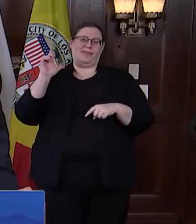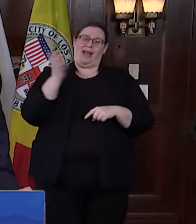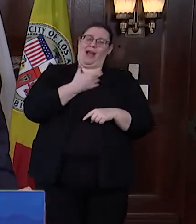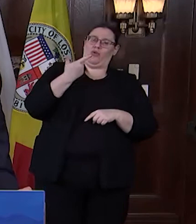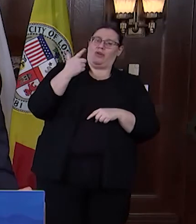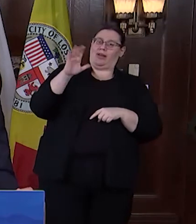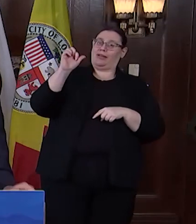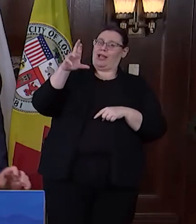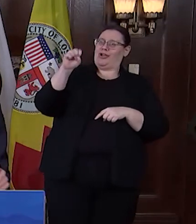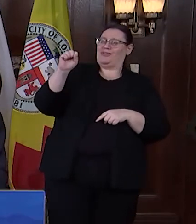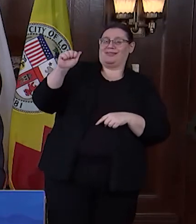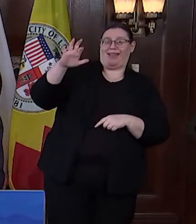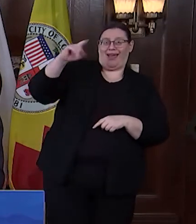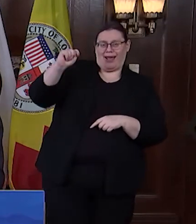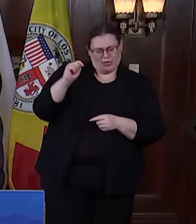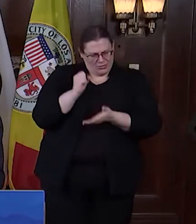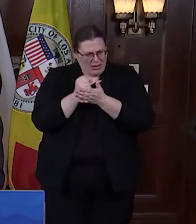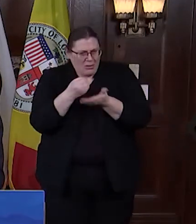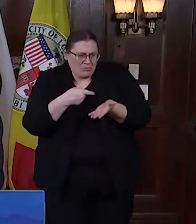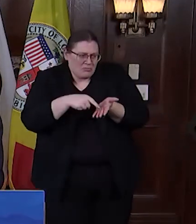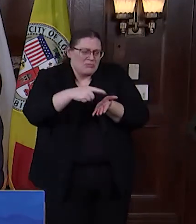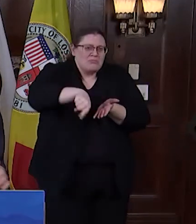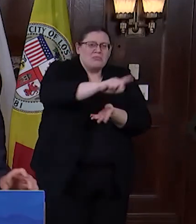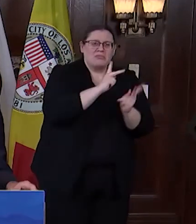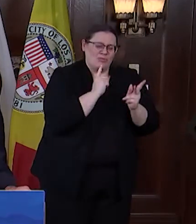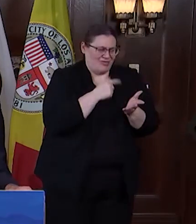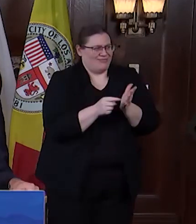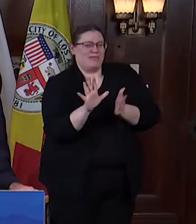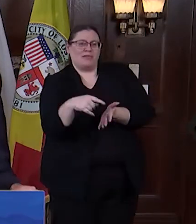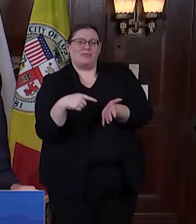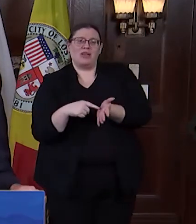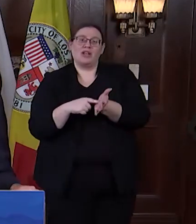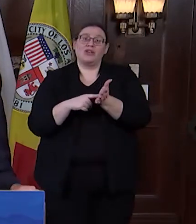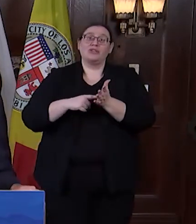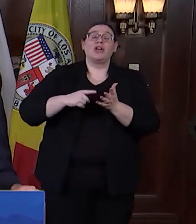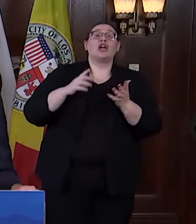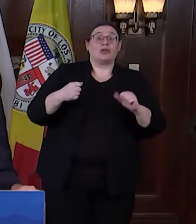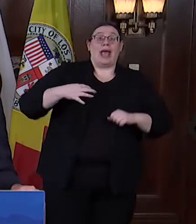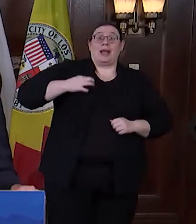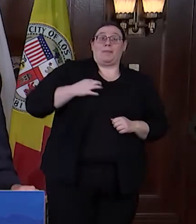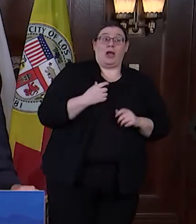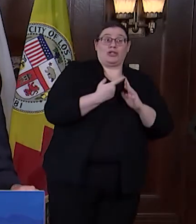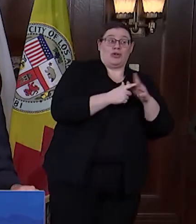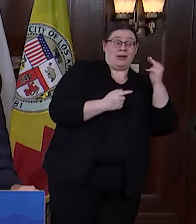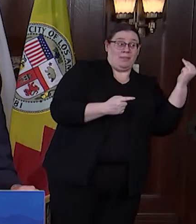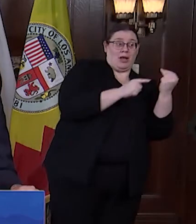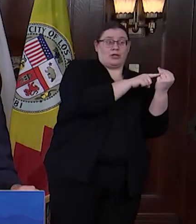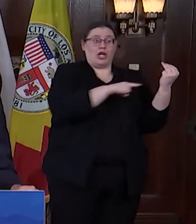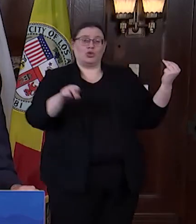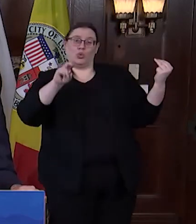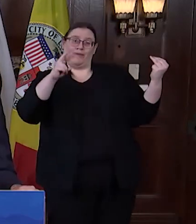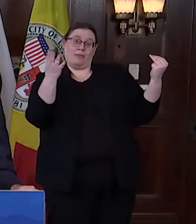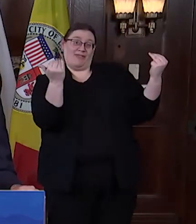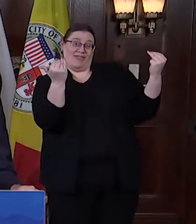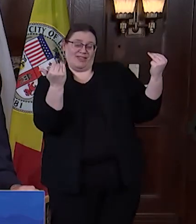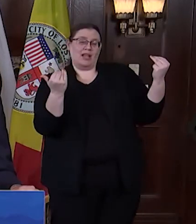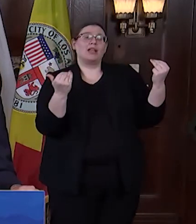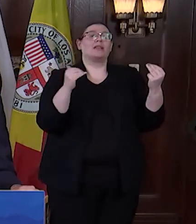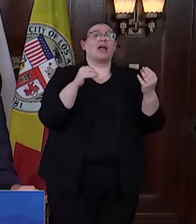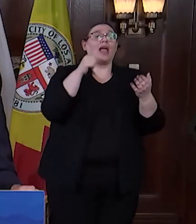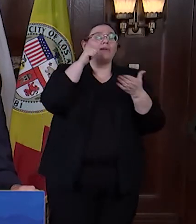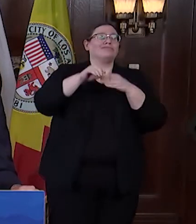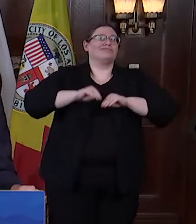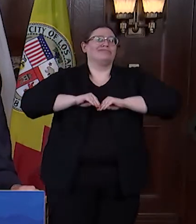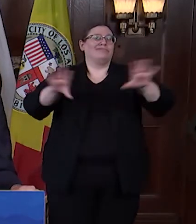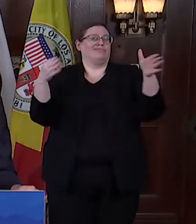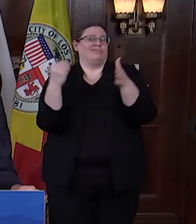greatest need of paying their bills. Applications will stay open till November 15th, and the funds will go out by mail in